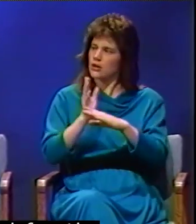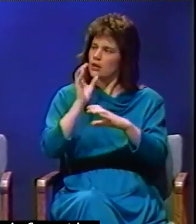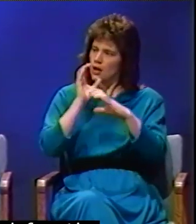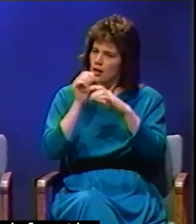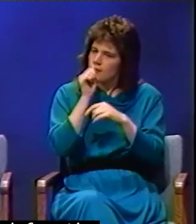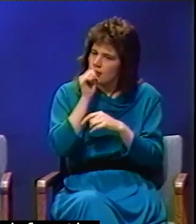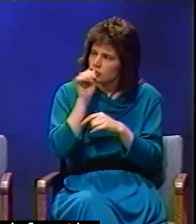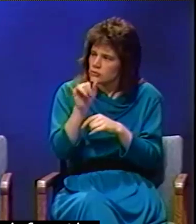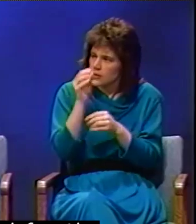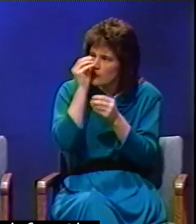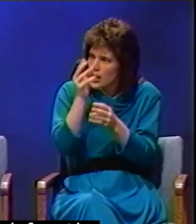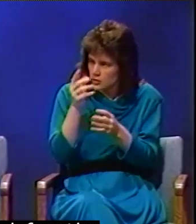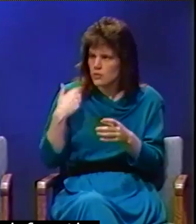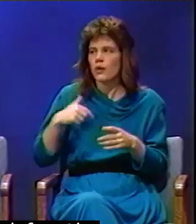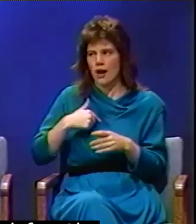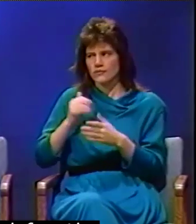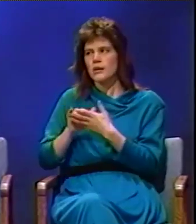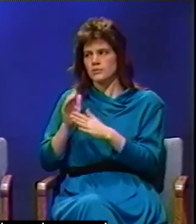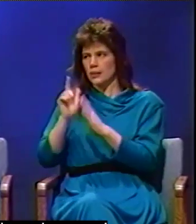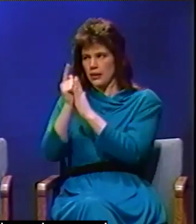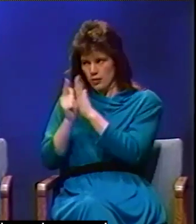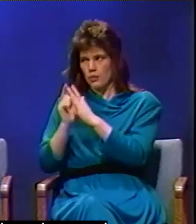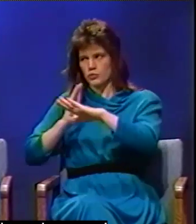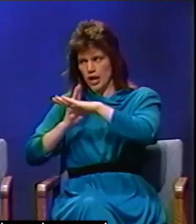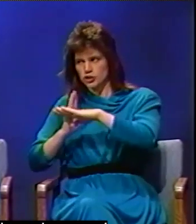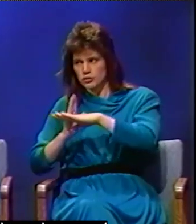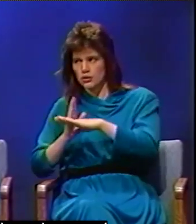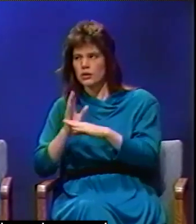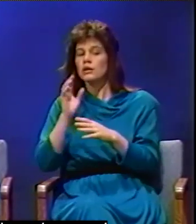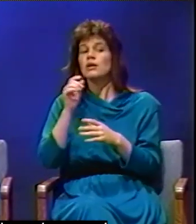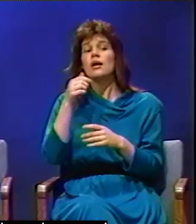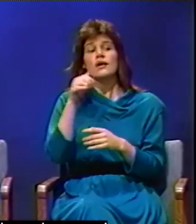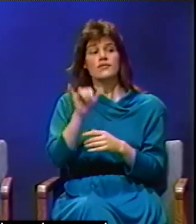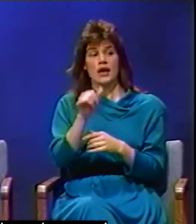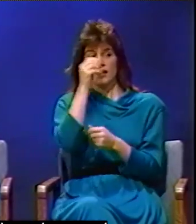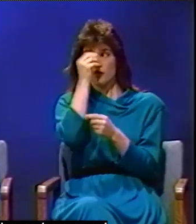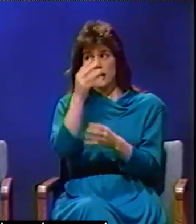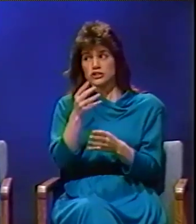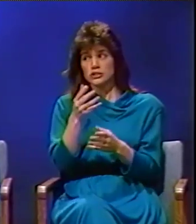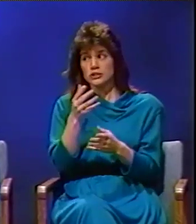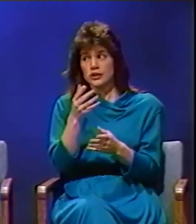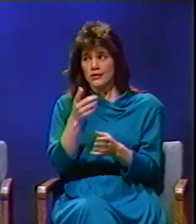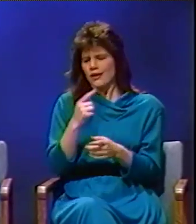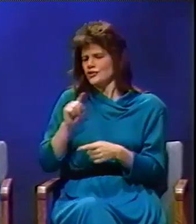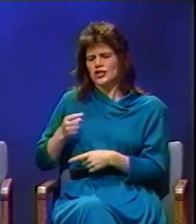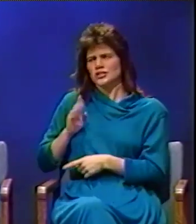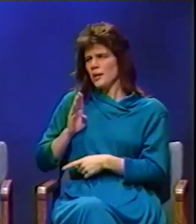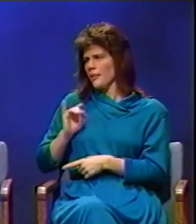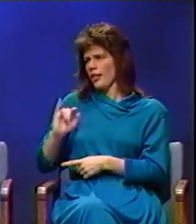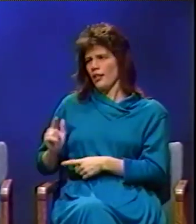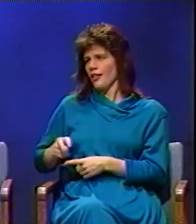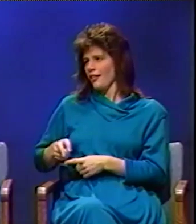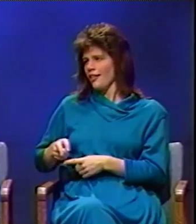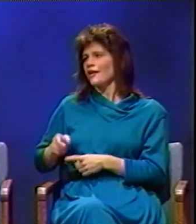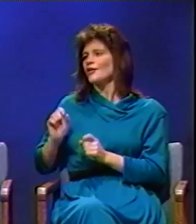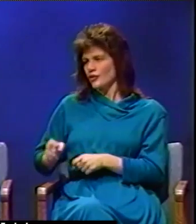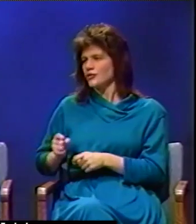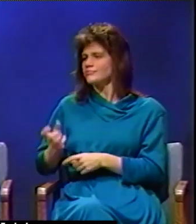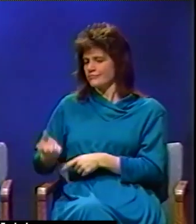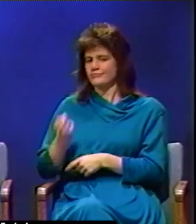The only information that probably would be or could be subpoenaed would be the billing record, the fact that a call took place. But we would